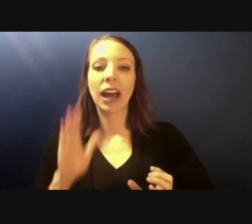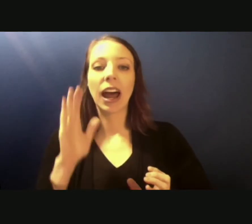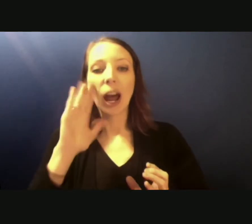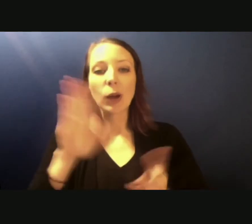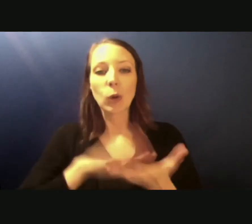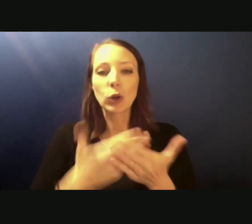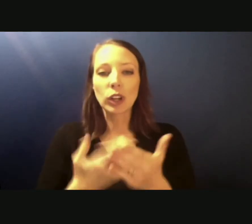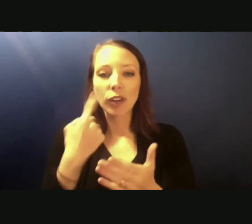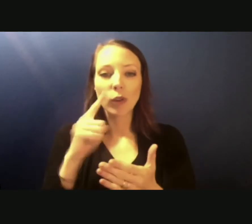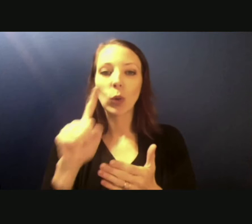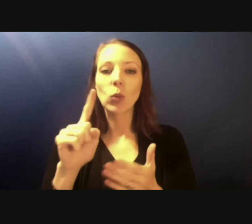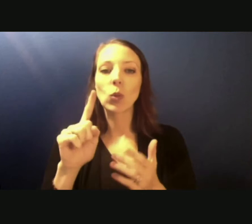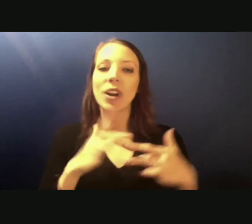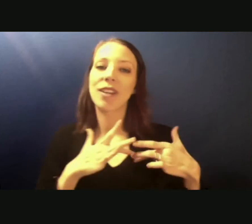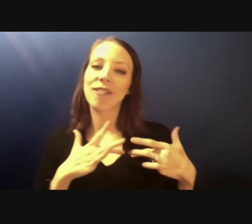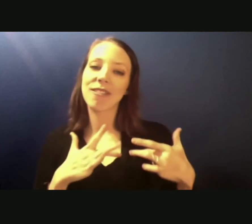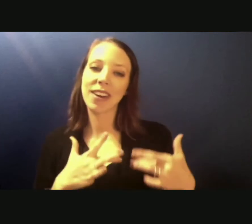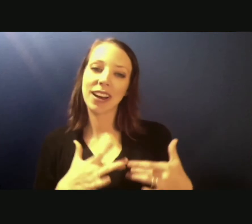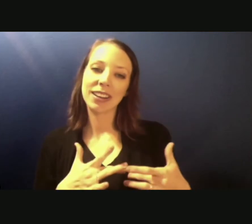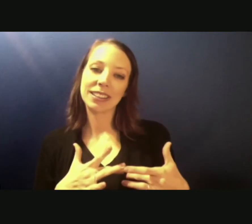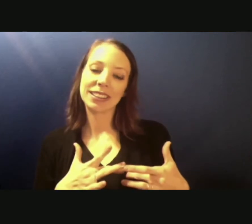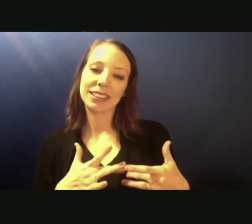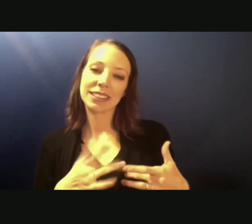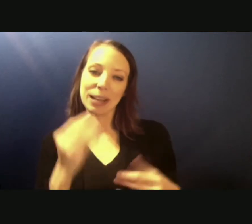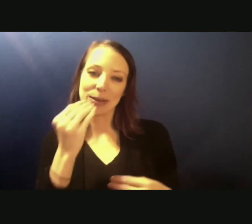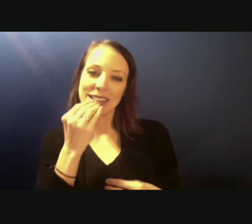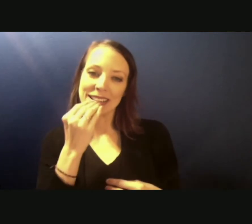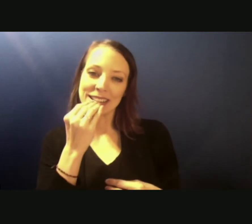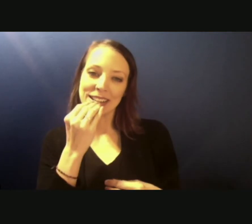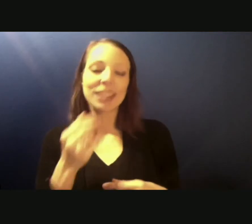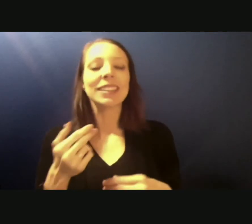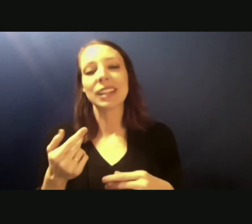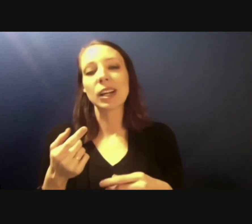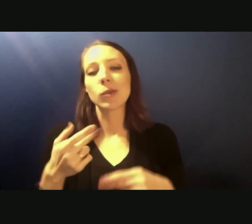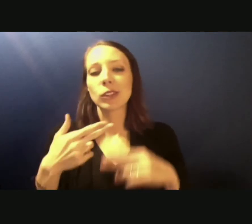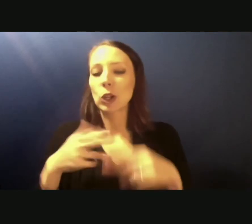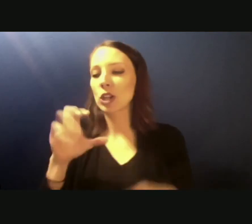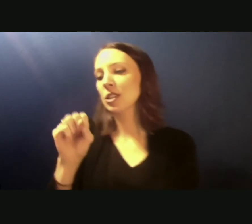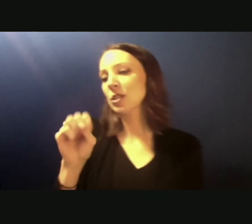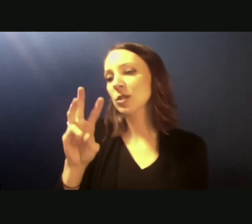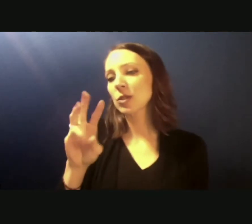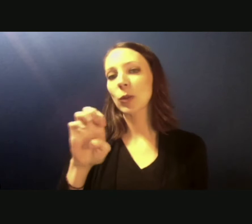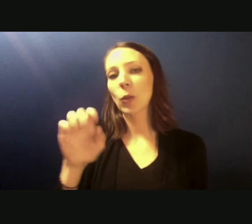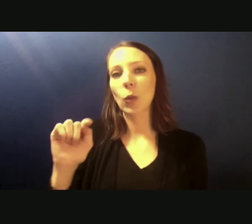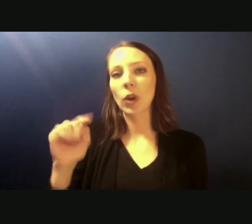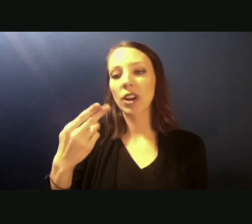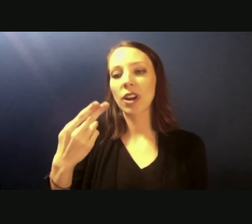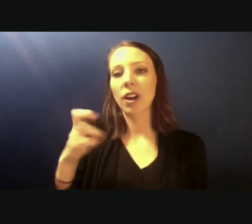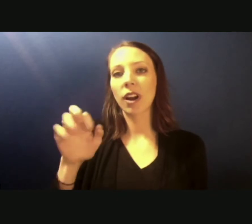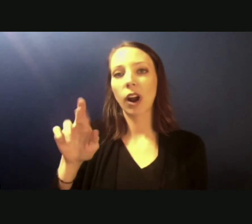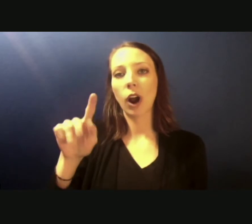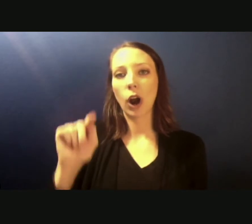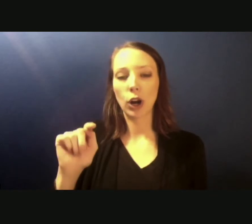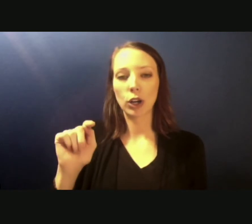was Valentine's dinner that I did at the Sweetheart Social. Yeah, it was really nice. And so I wanted something that we know we had some